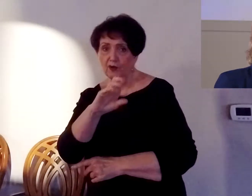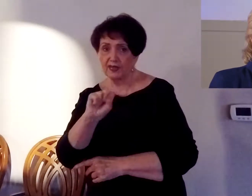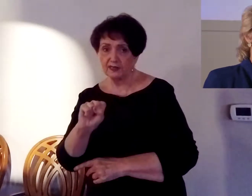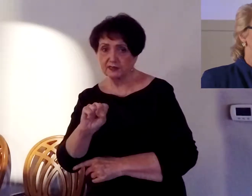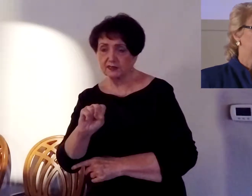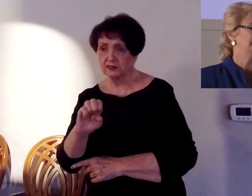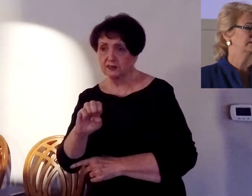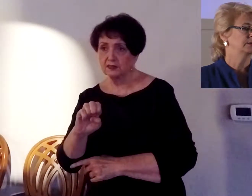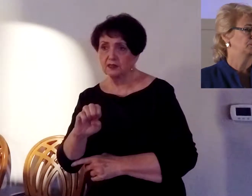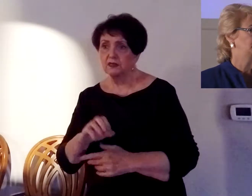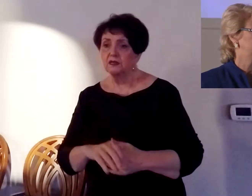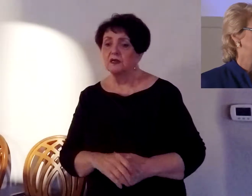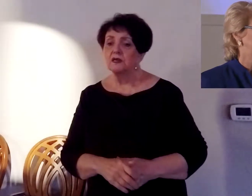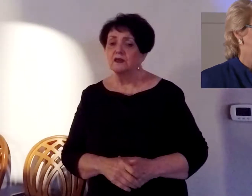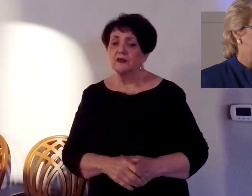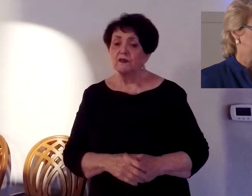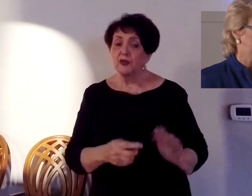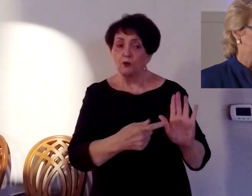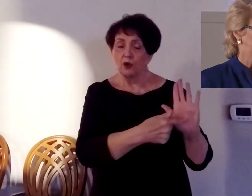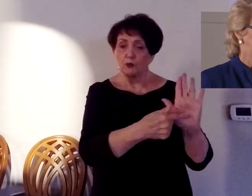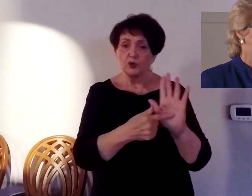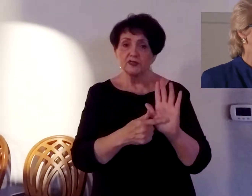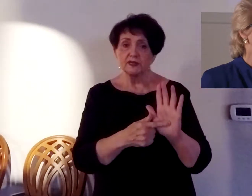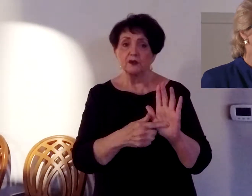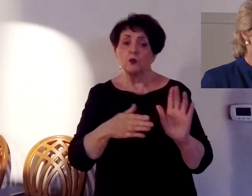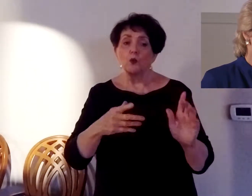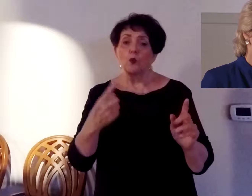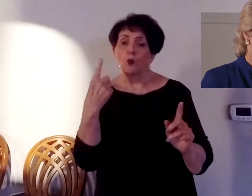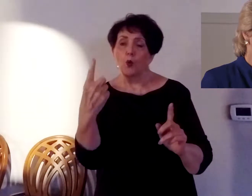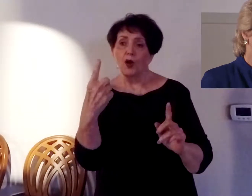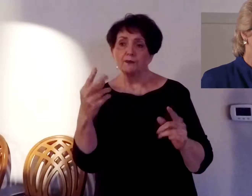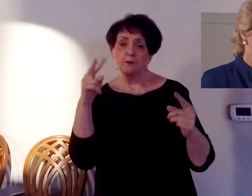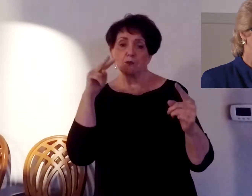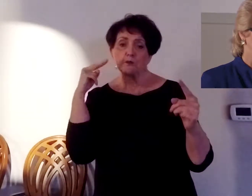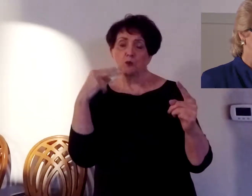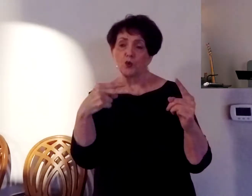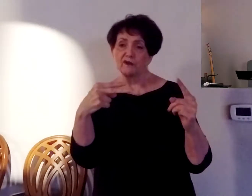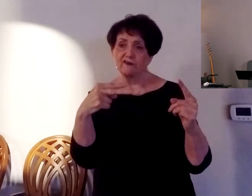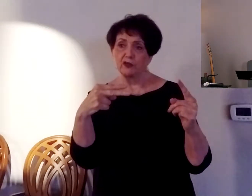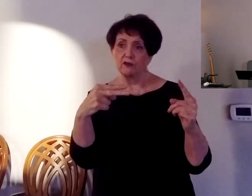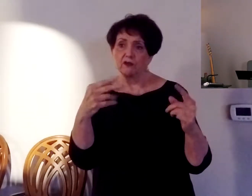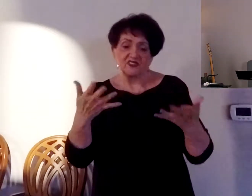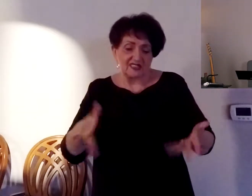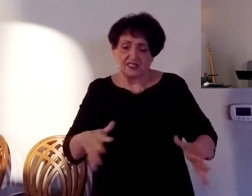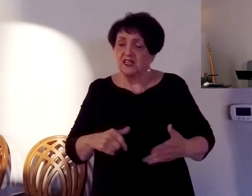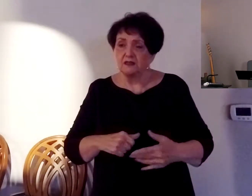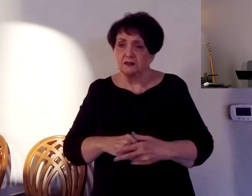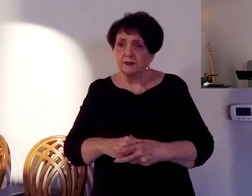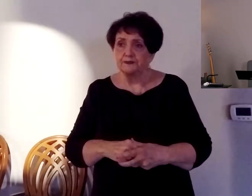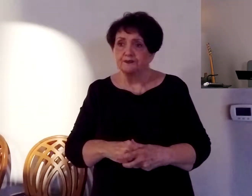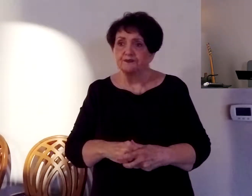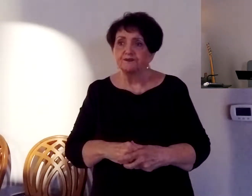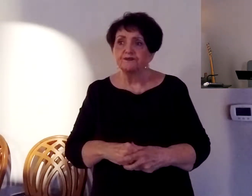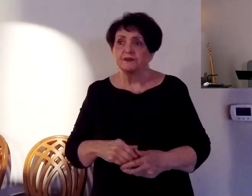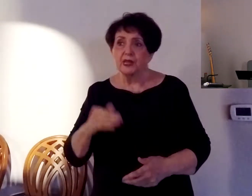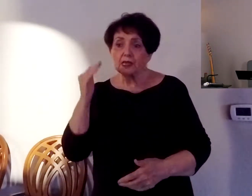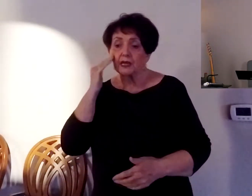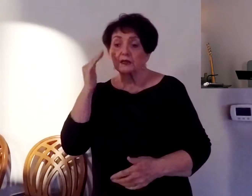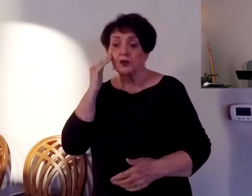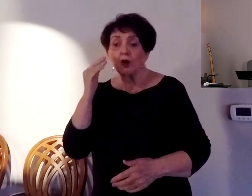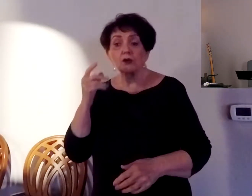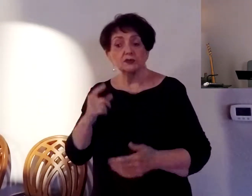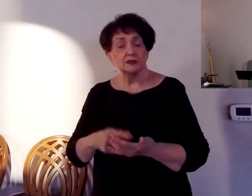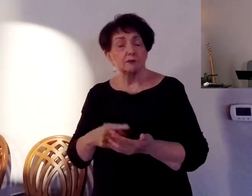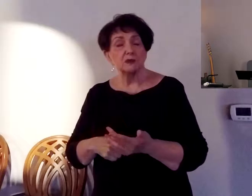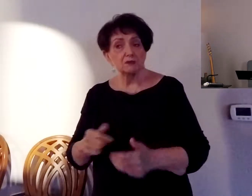They represent a point of view. And I know that there have been times in